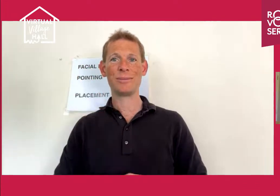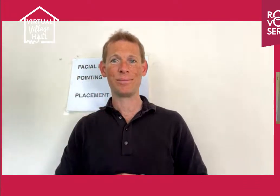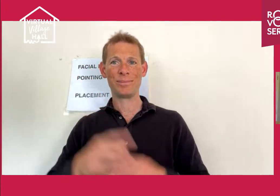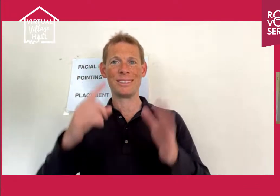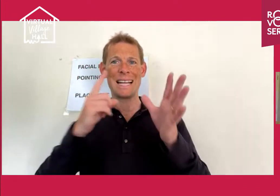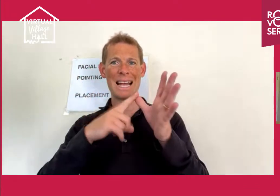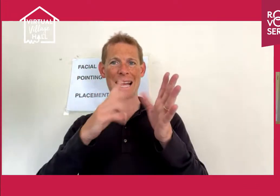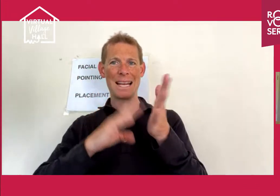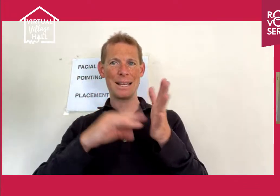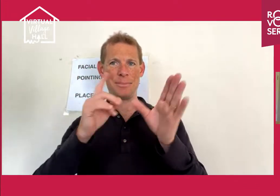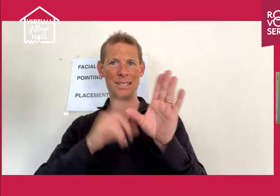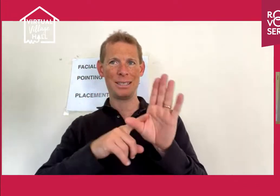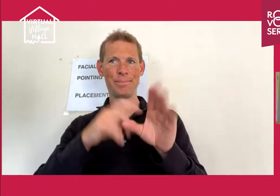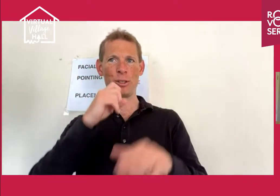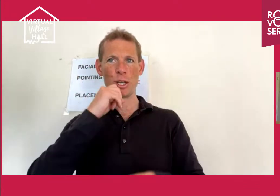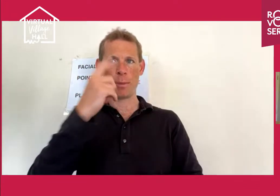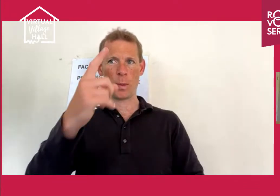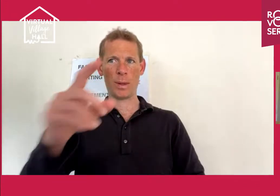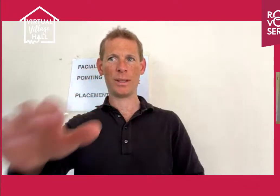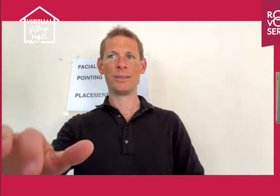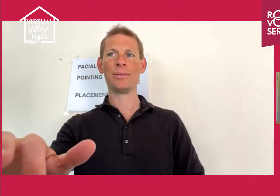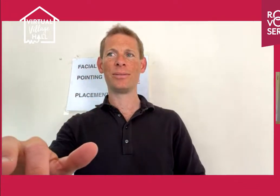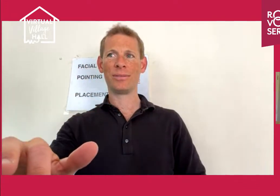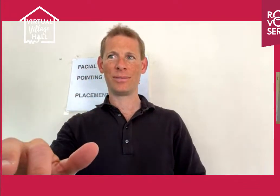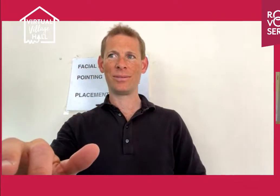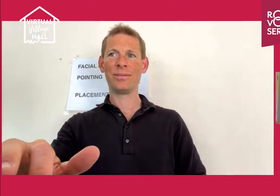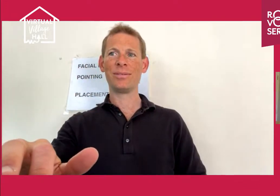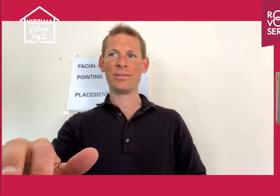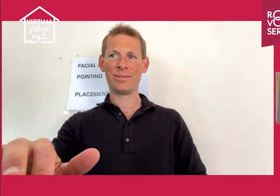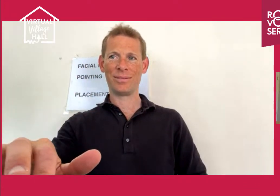So number 1, yes, most of you got that right. That was Amy. Well done.